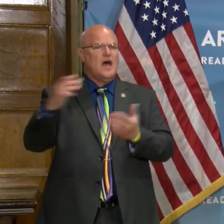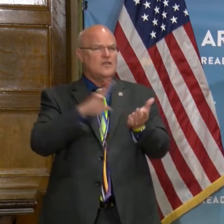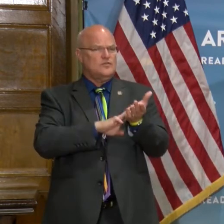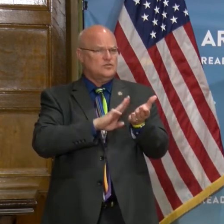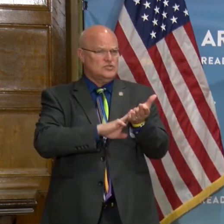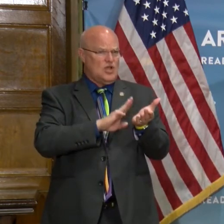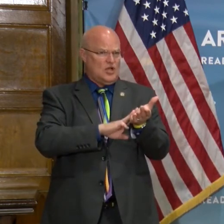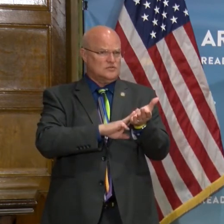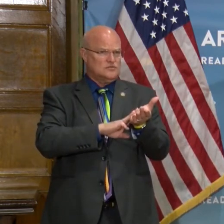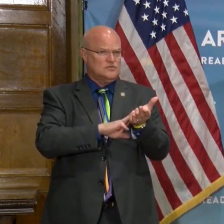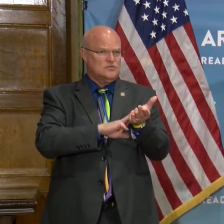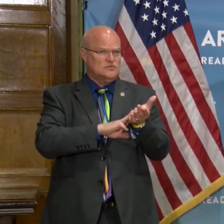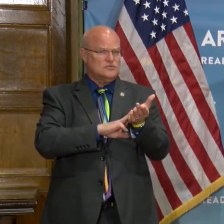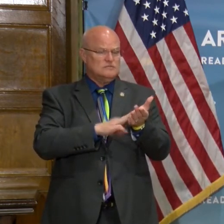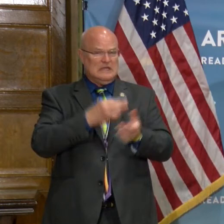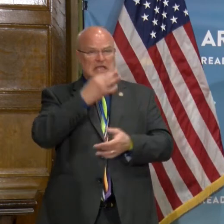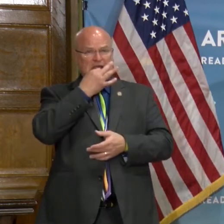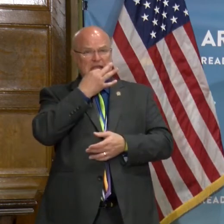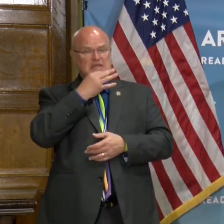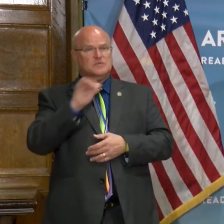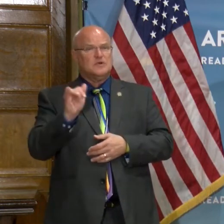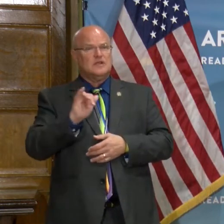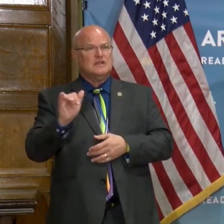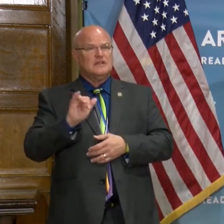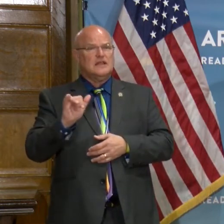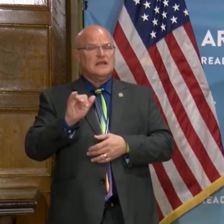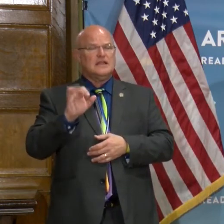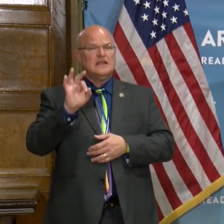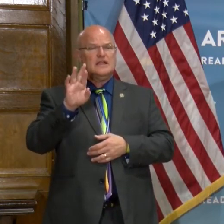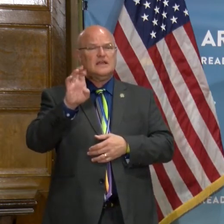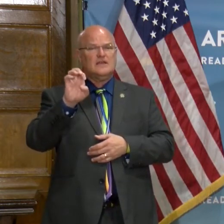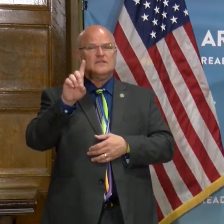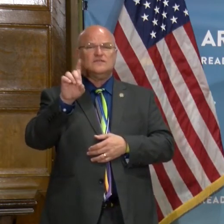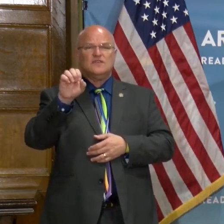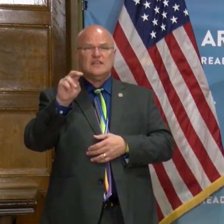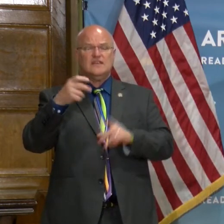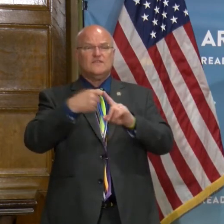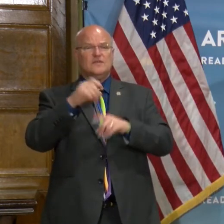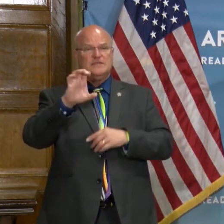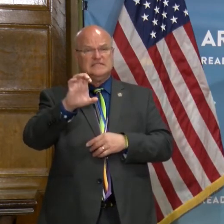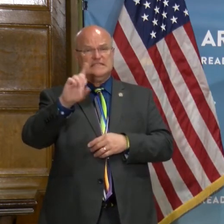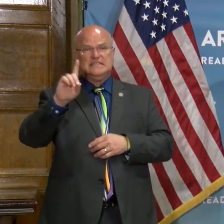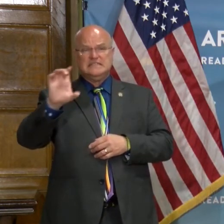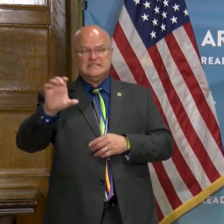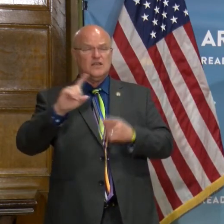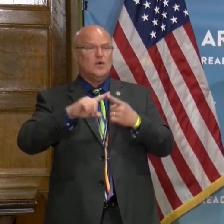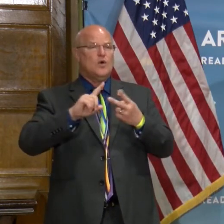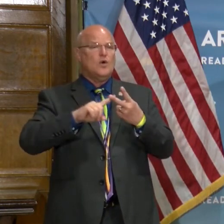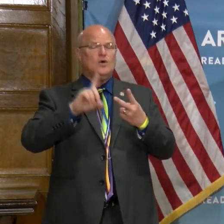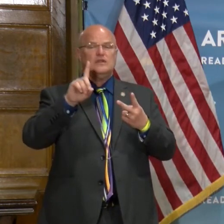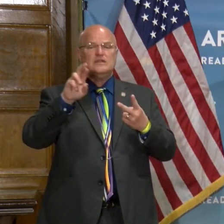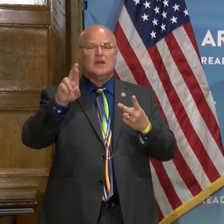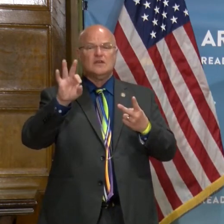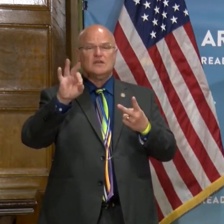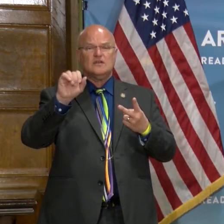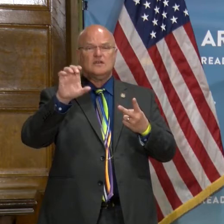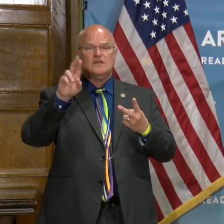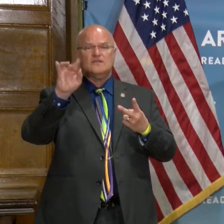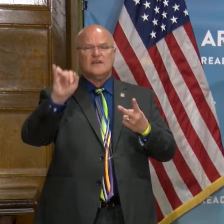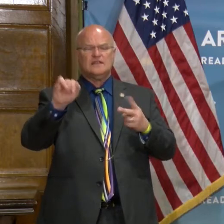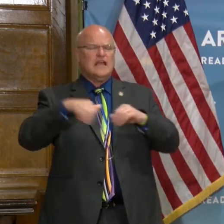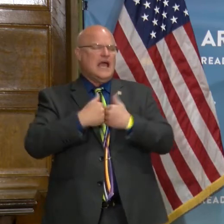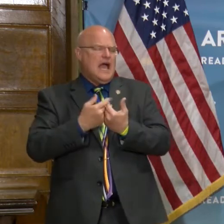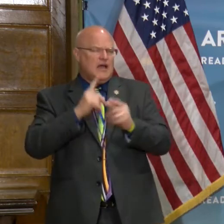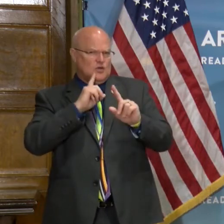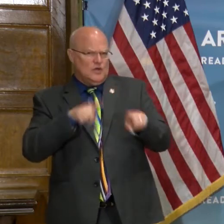doctors, experts like Thomas Frieden from the CDC or even Dr. Fauci today, how do you react